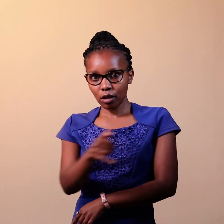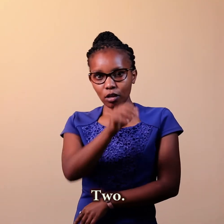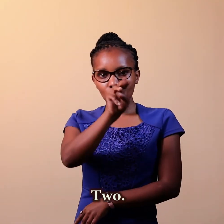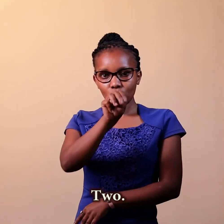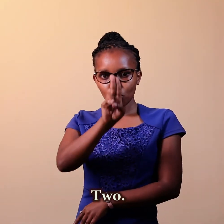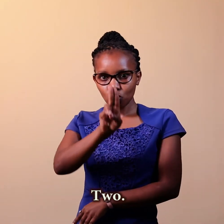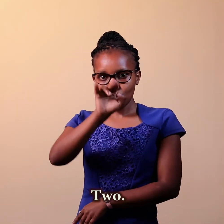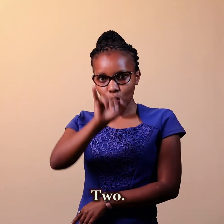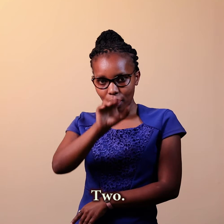2.